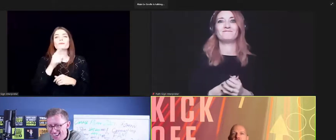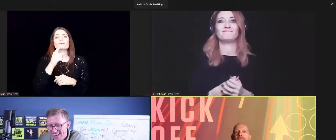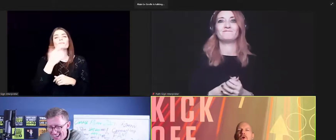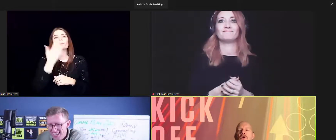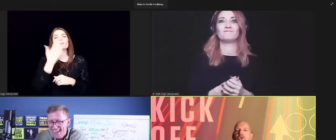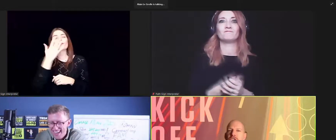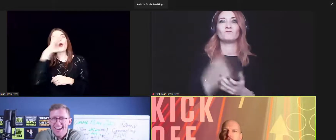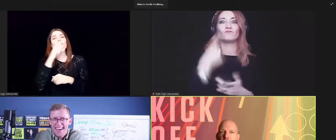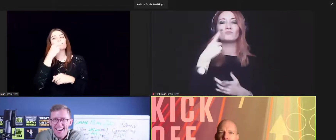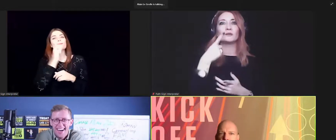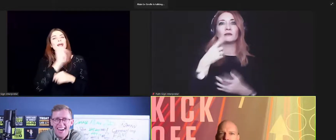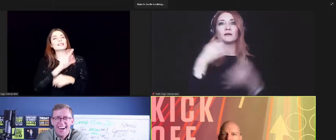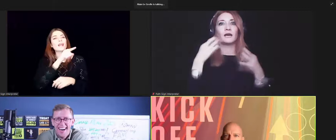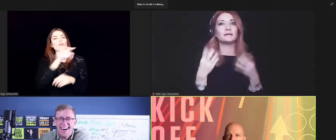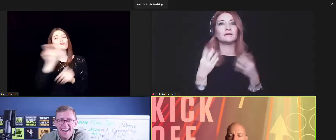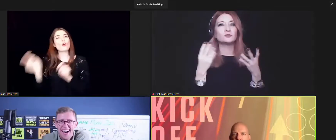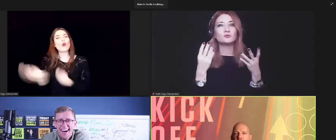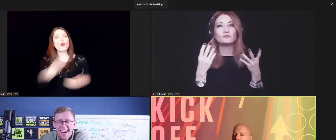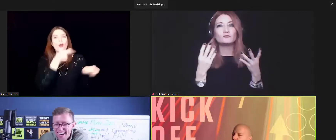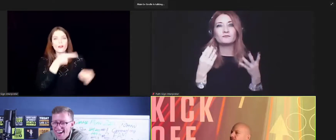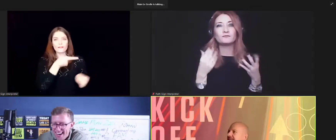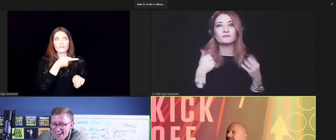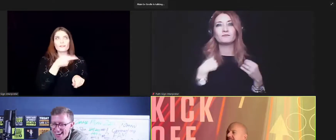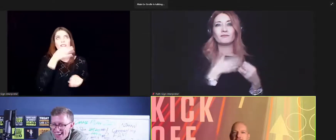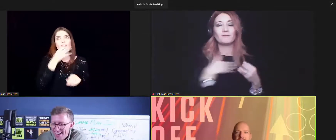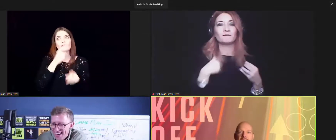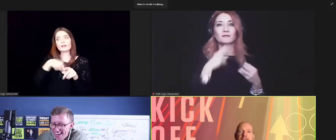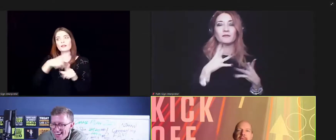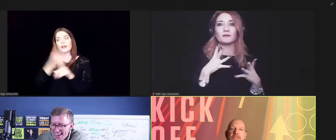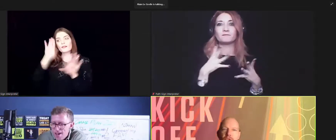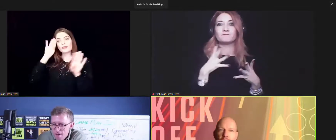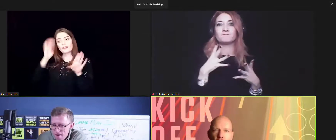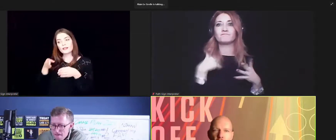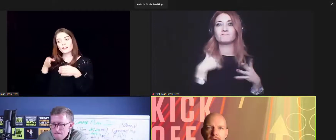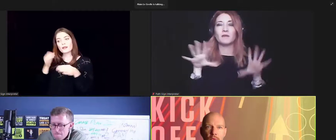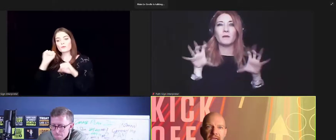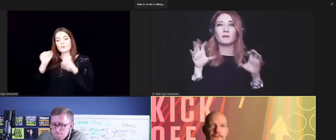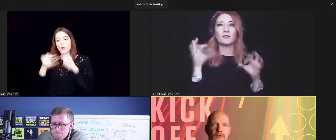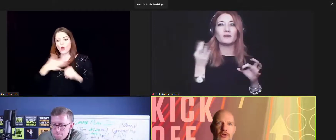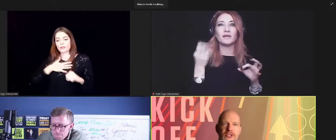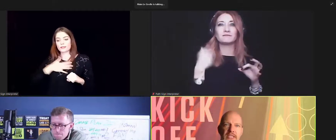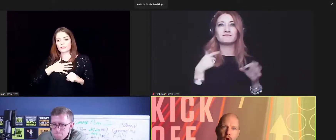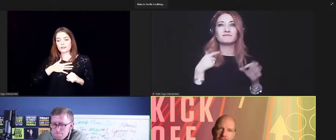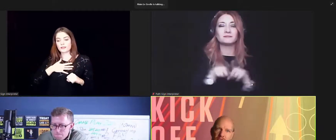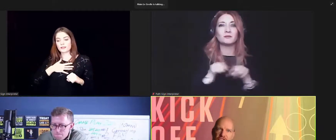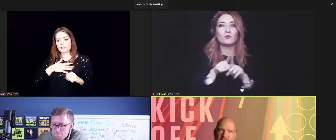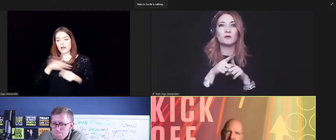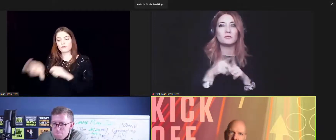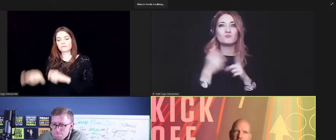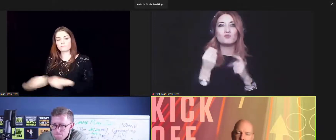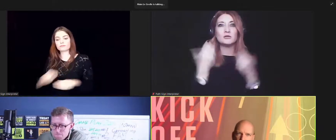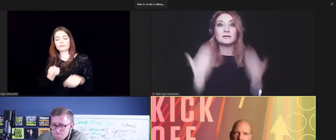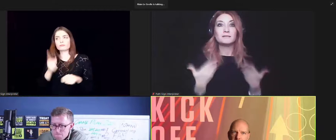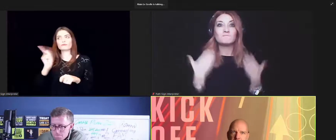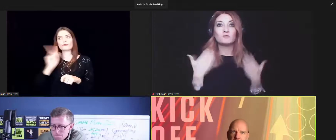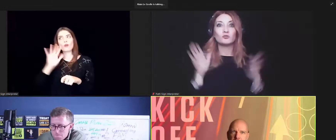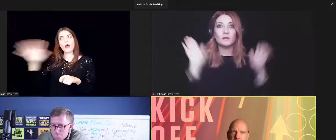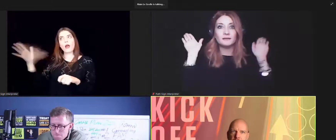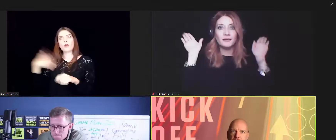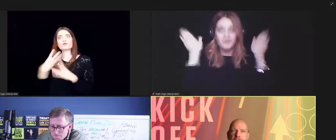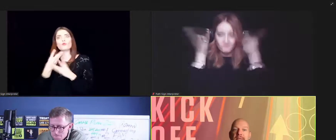that. Focus on the solution, on the next steps. But you know why we are focusing always on the challenging and the